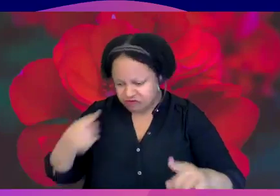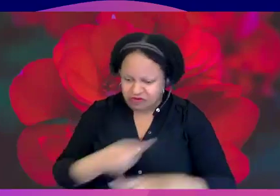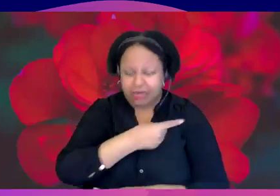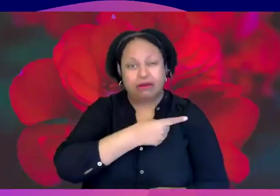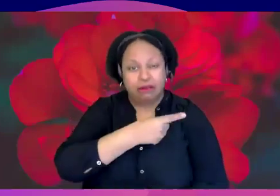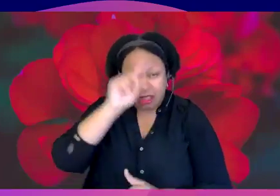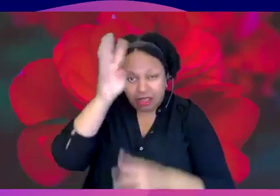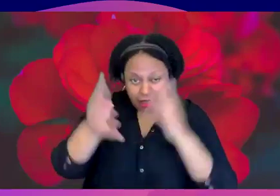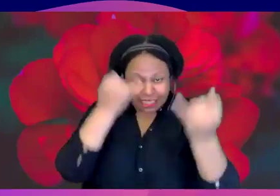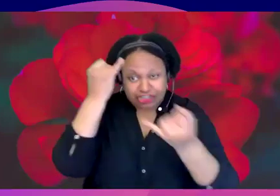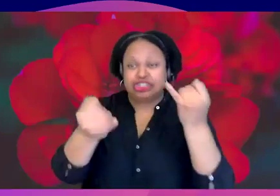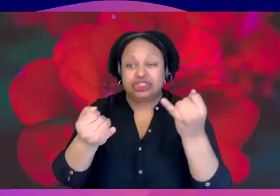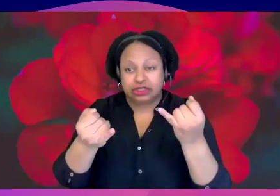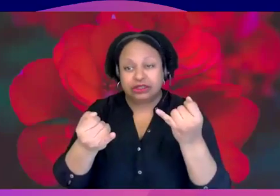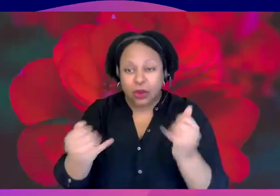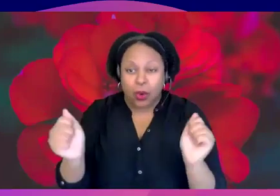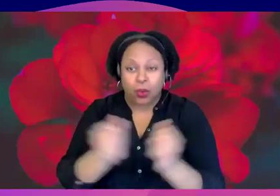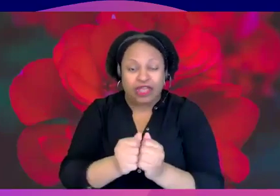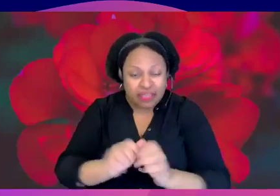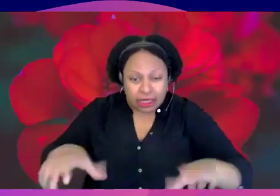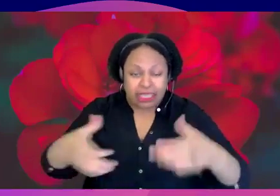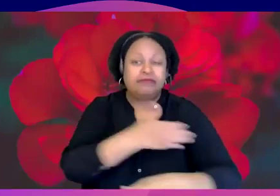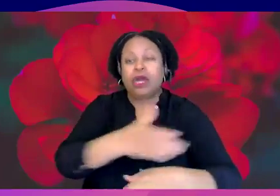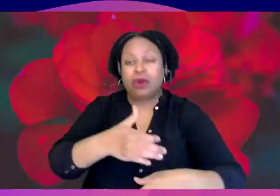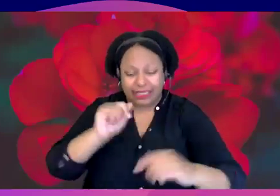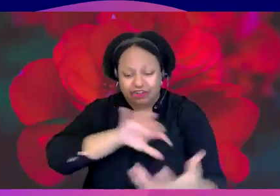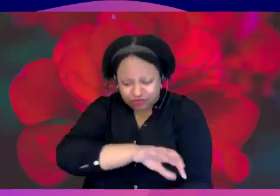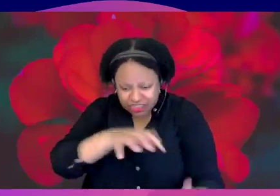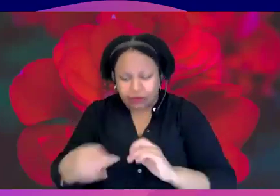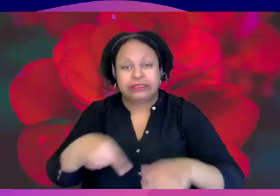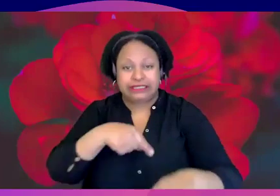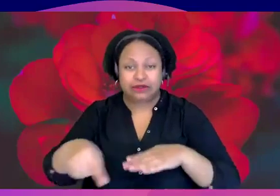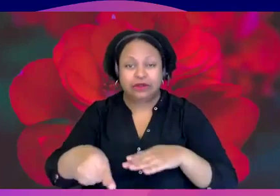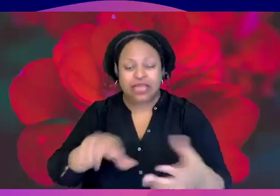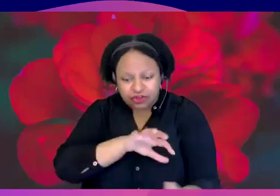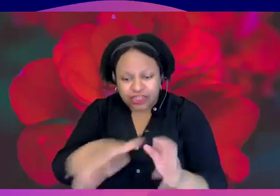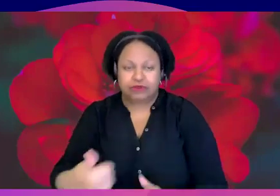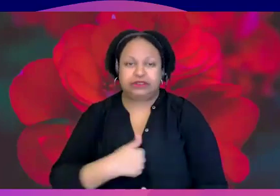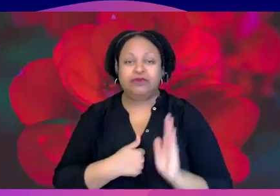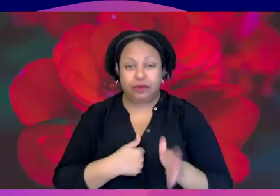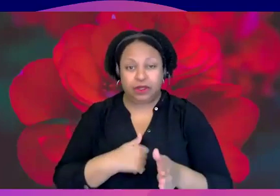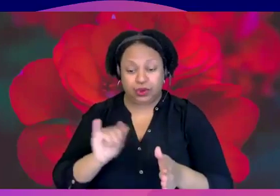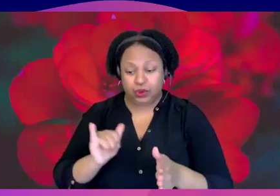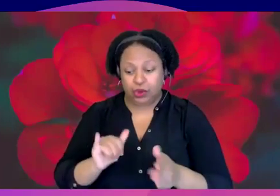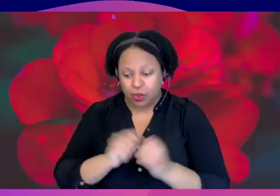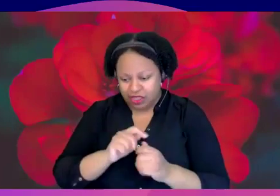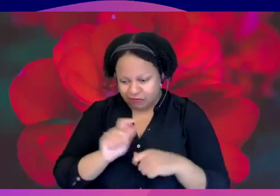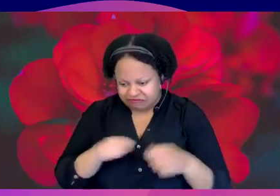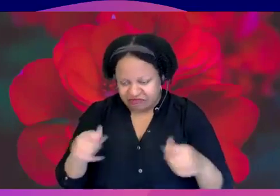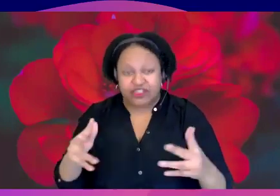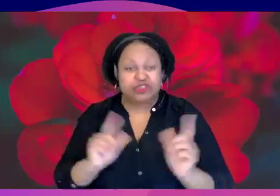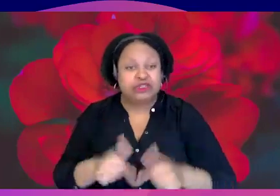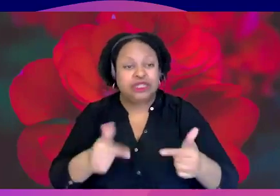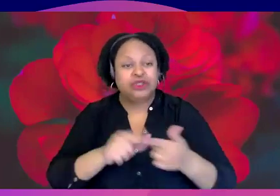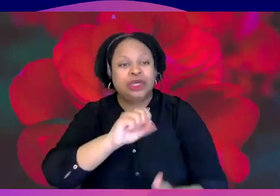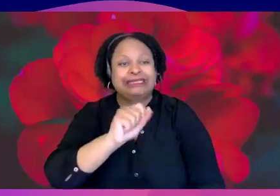collective power can transform our sector, our movements, and ourselves. And with that, I'm going to pass it